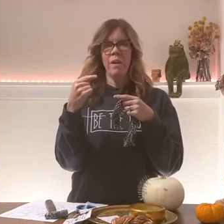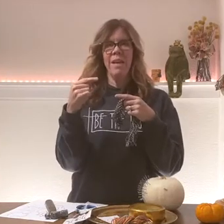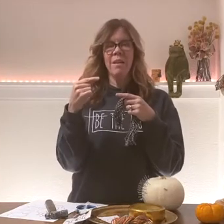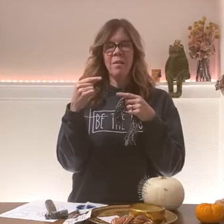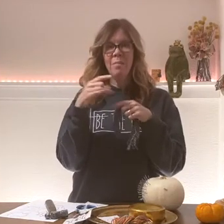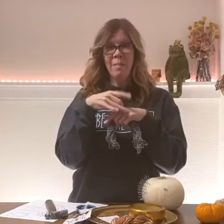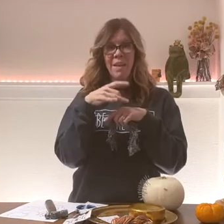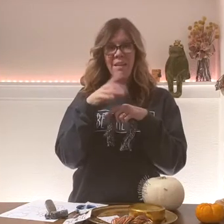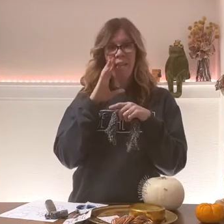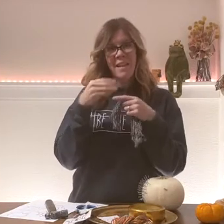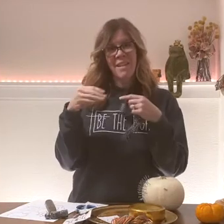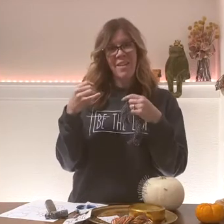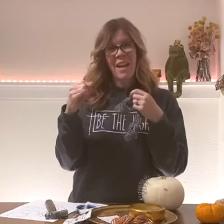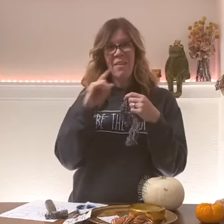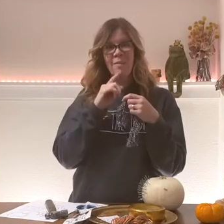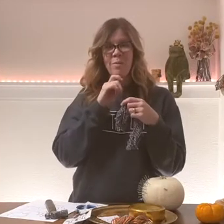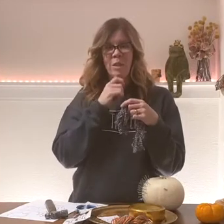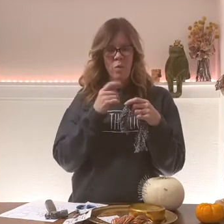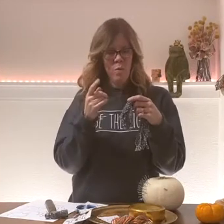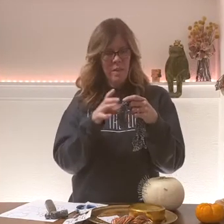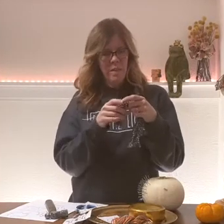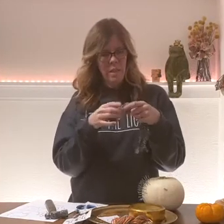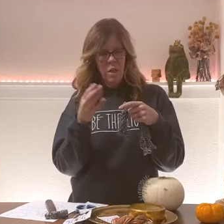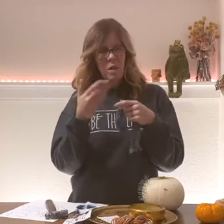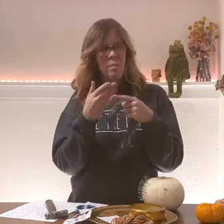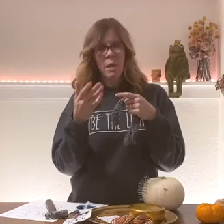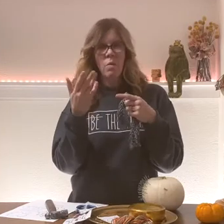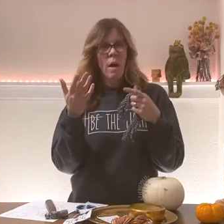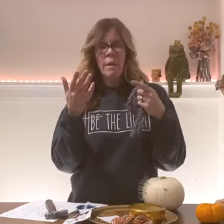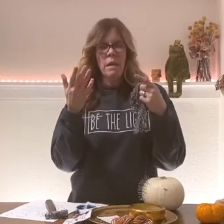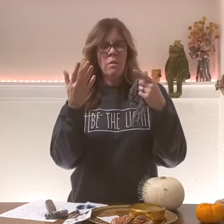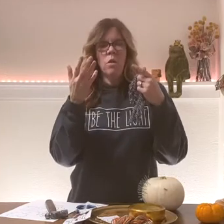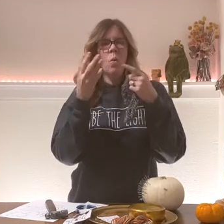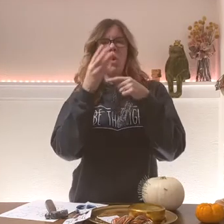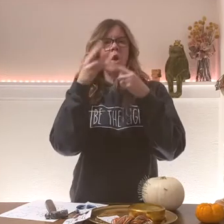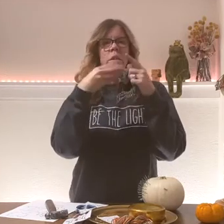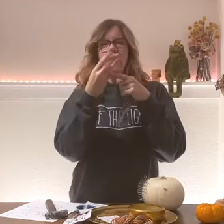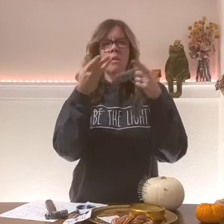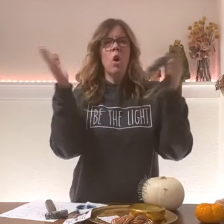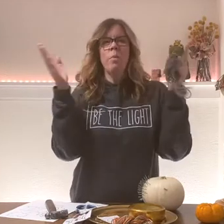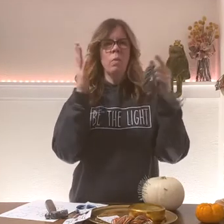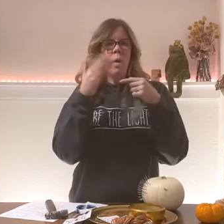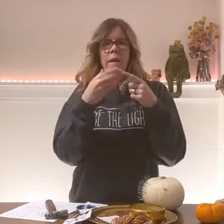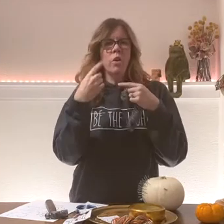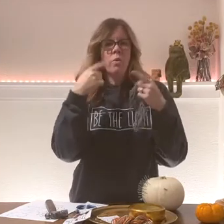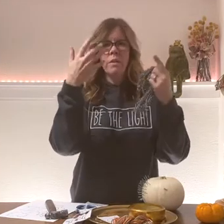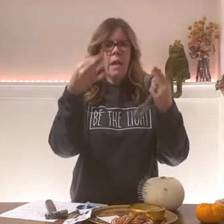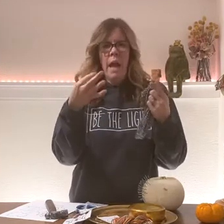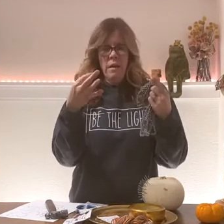green pumpkin that they sell now. They have the really cool ones. You can pick, I mean, the world is open, whatever you decide.